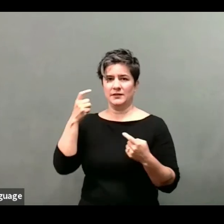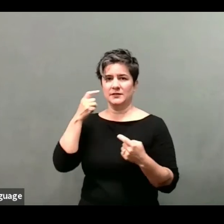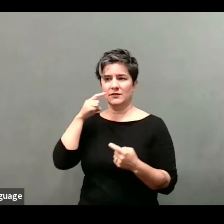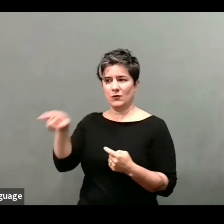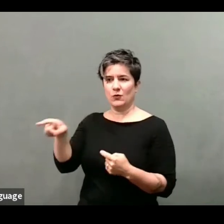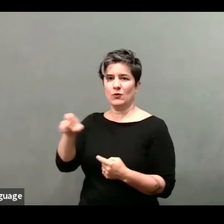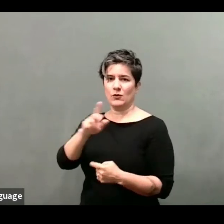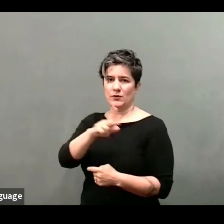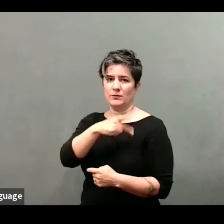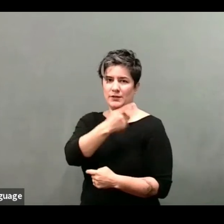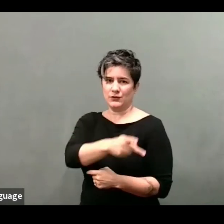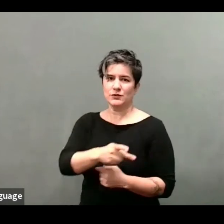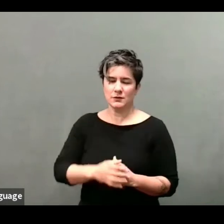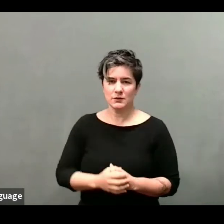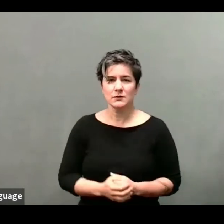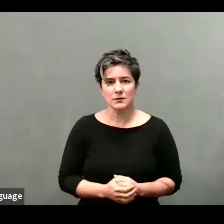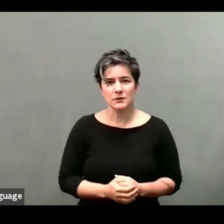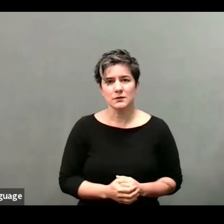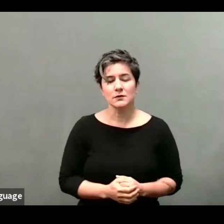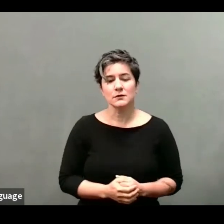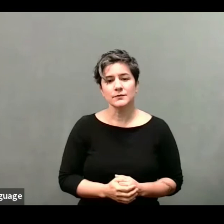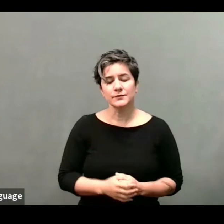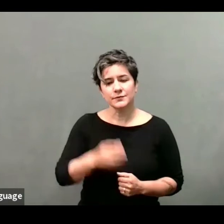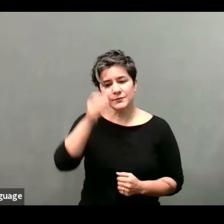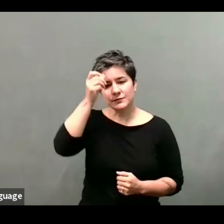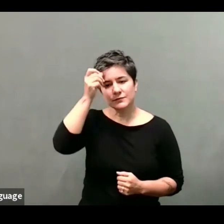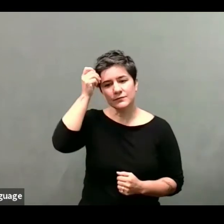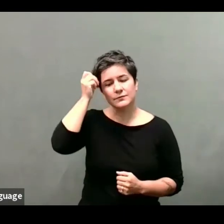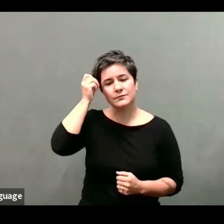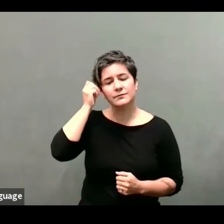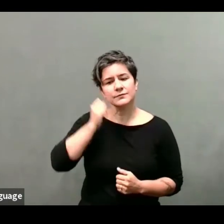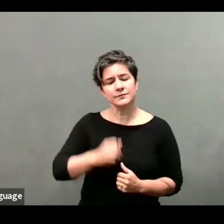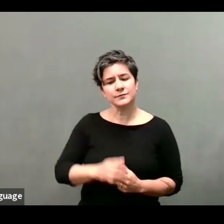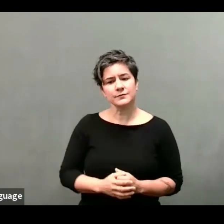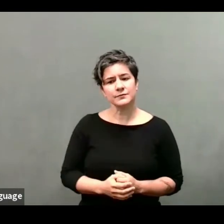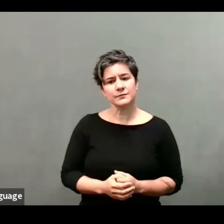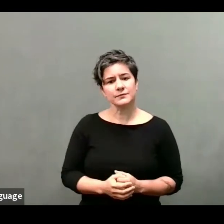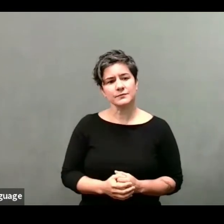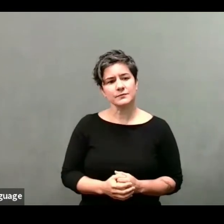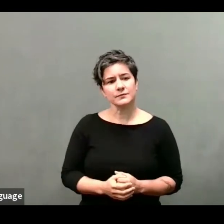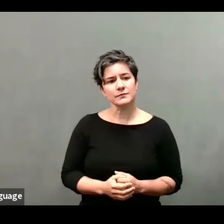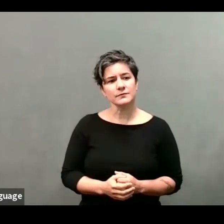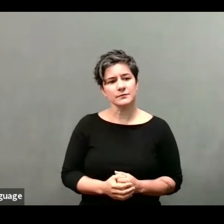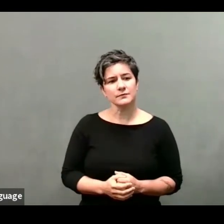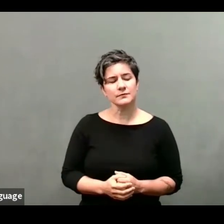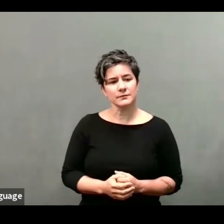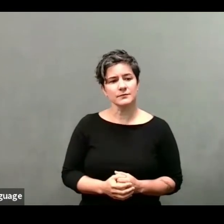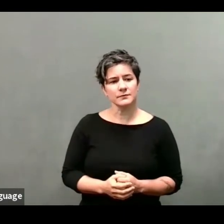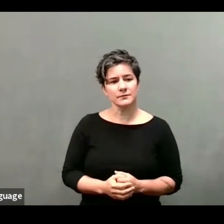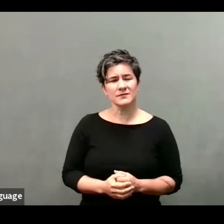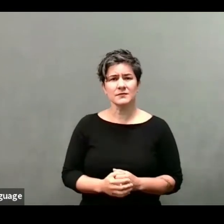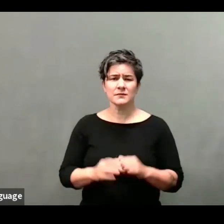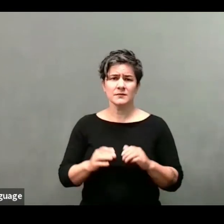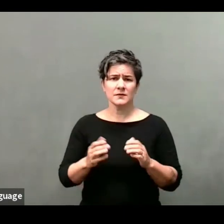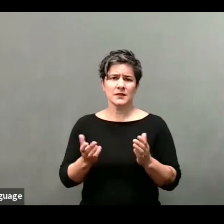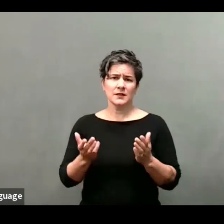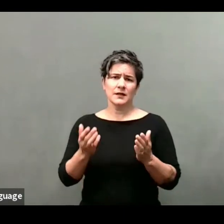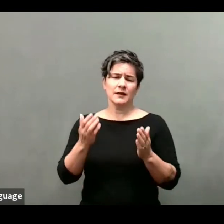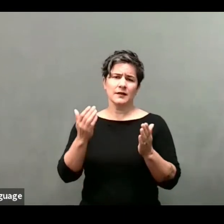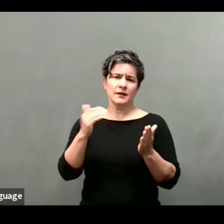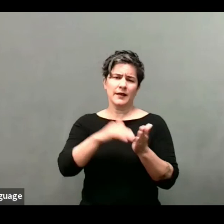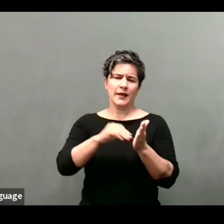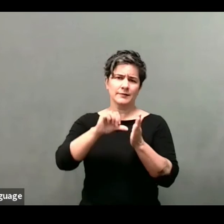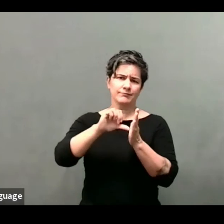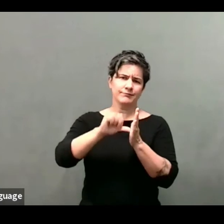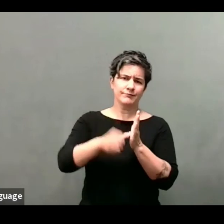re-traumatizing as possible. Now, that said, this is also a good point for me to mention that this process can be quite